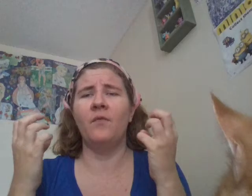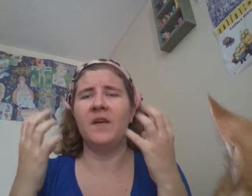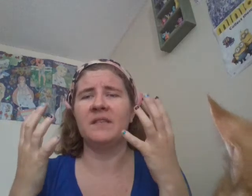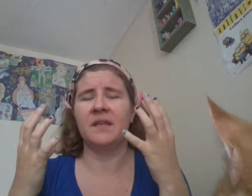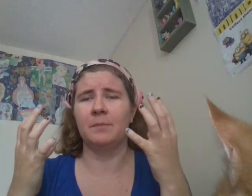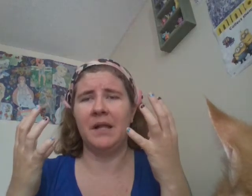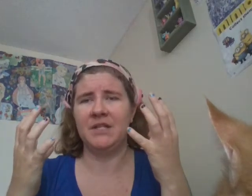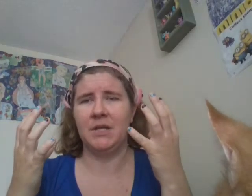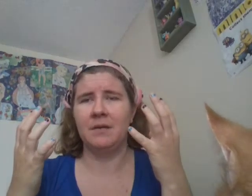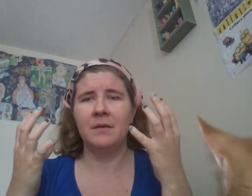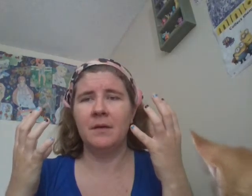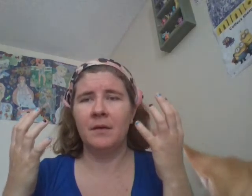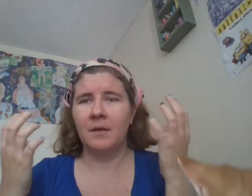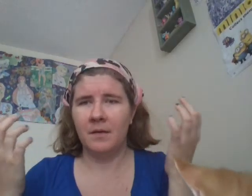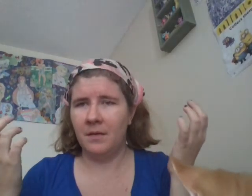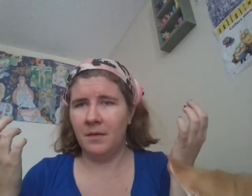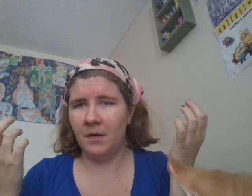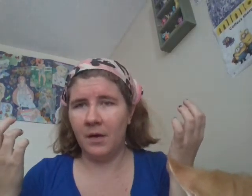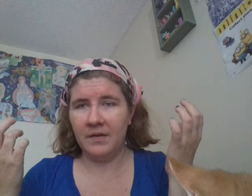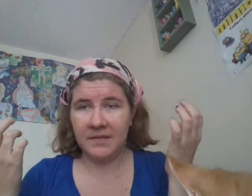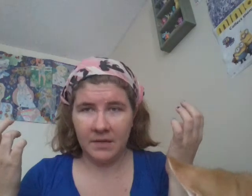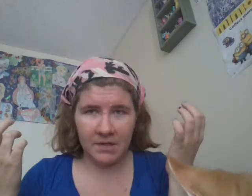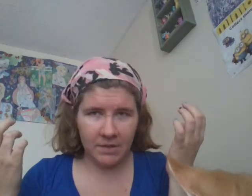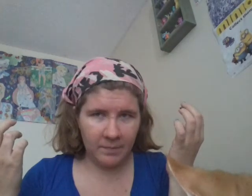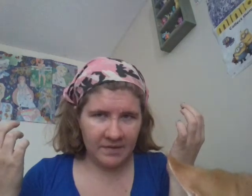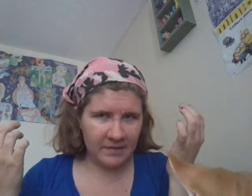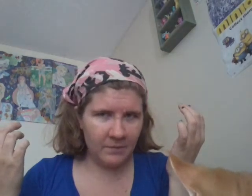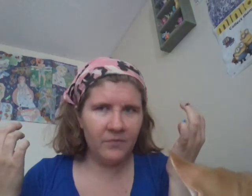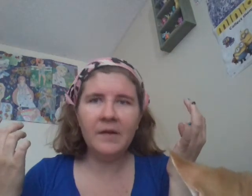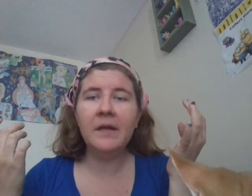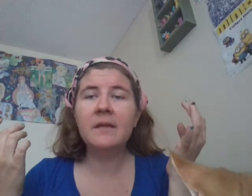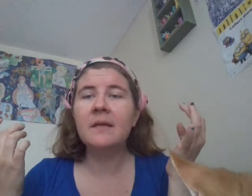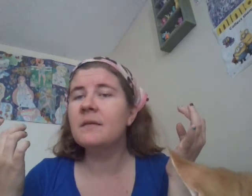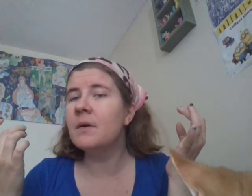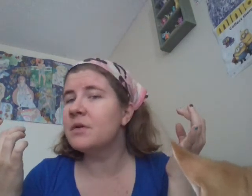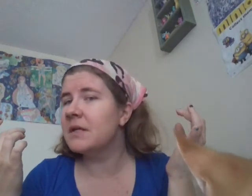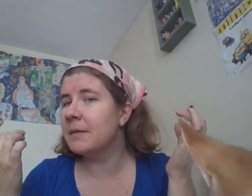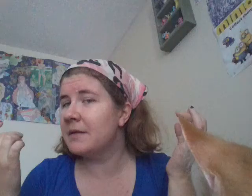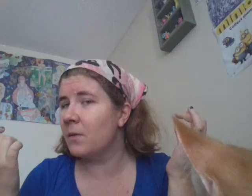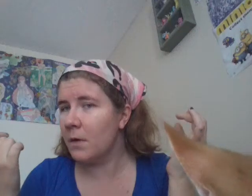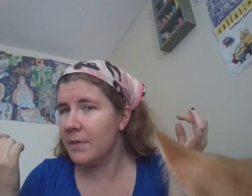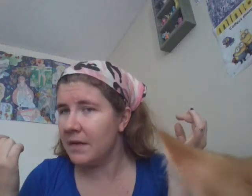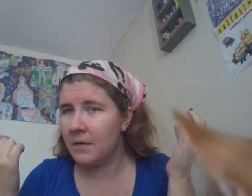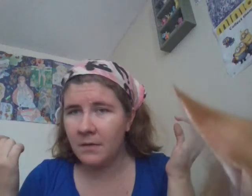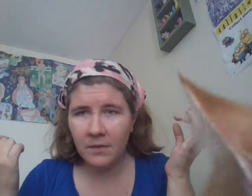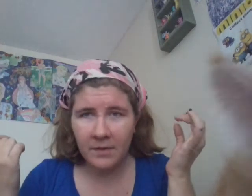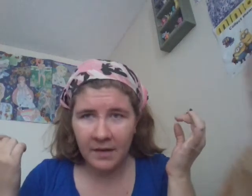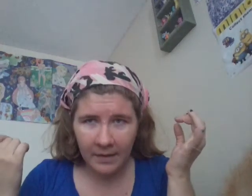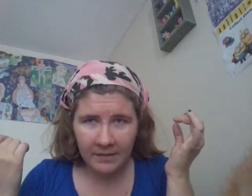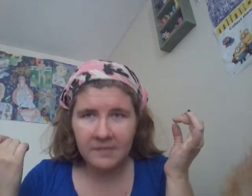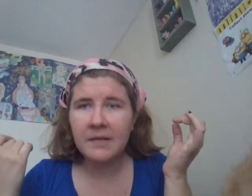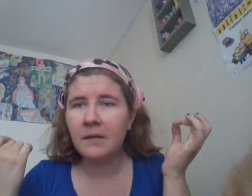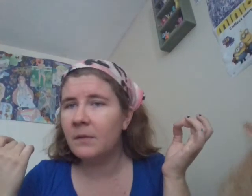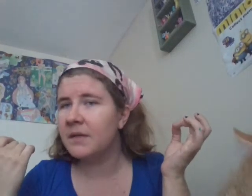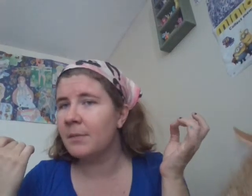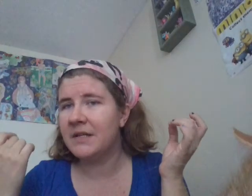whole face gets blotchy. You know, it's actually because I'm feeling a tense emotion. And, if it's a little warm in here, you can kind of see a little bit the